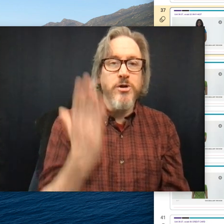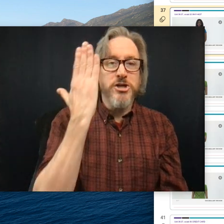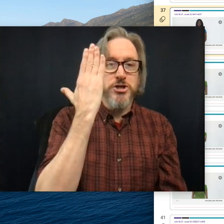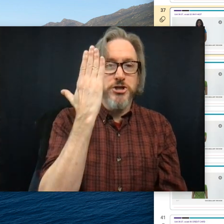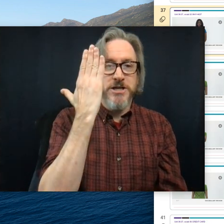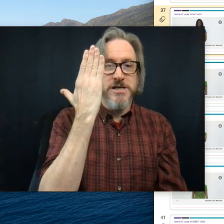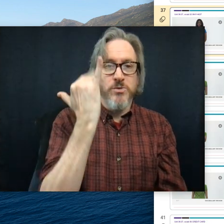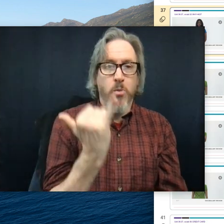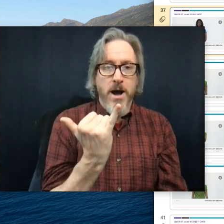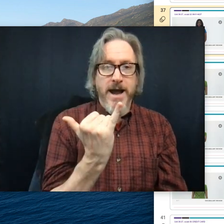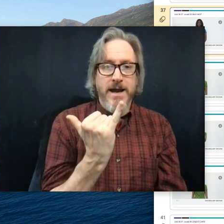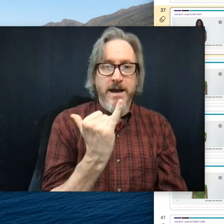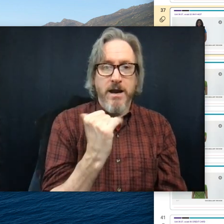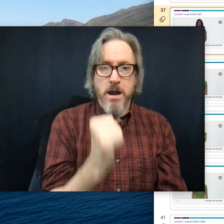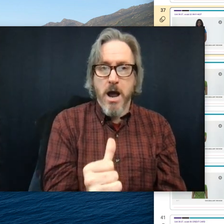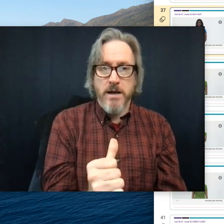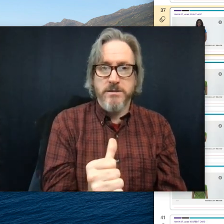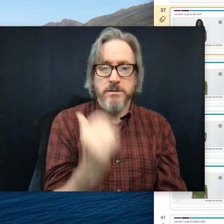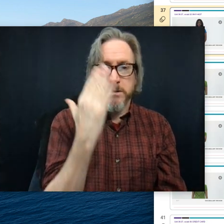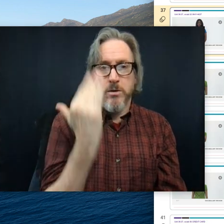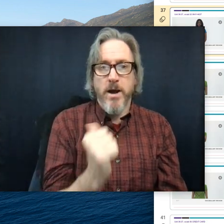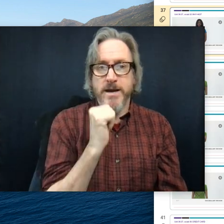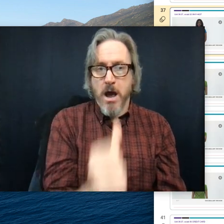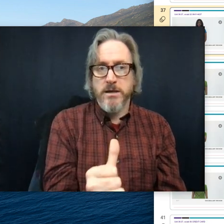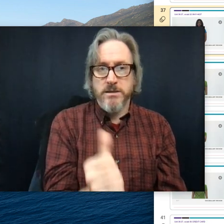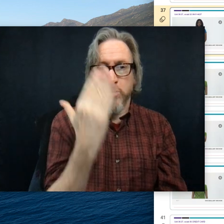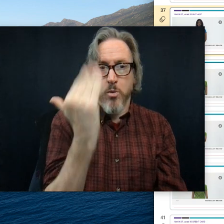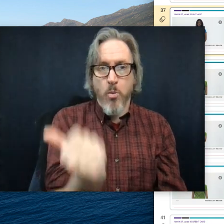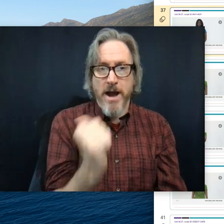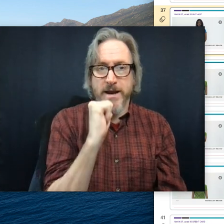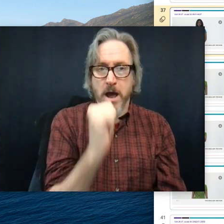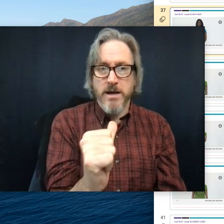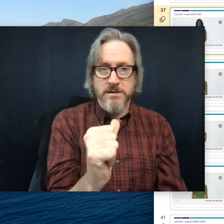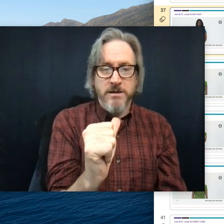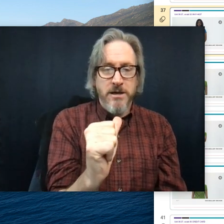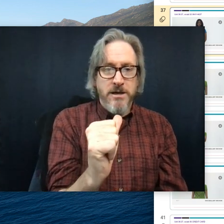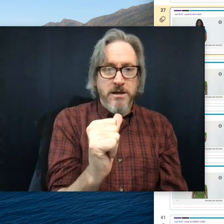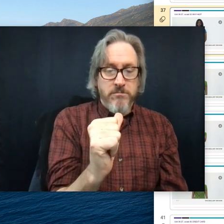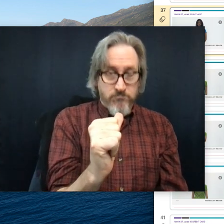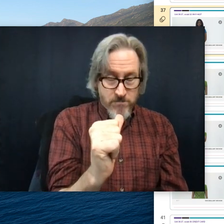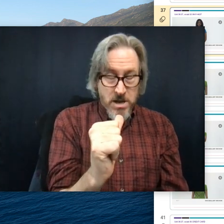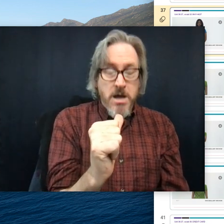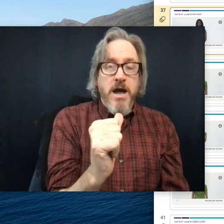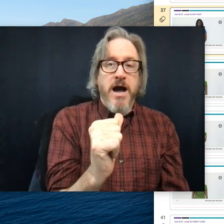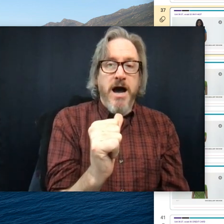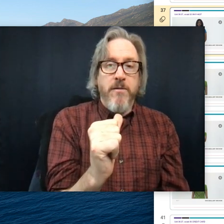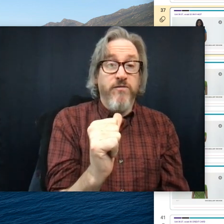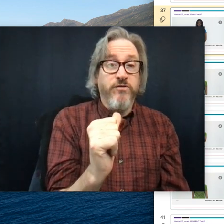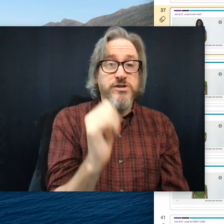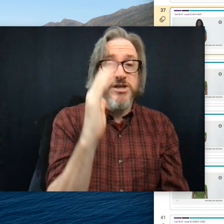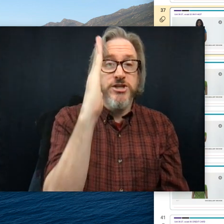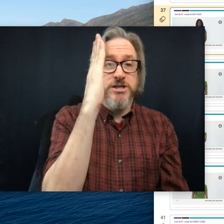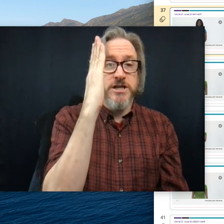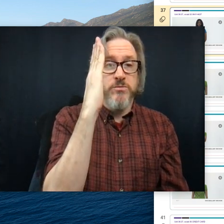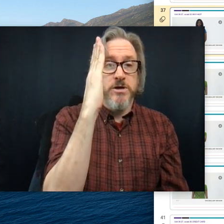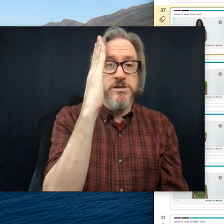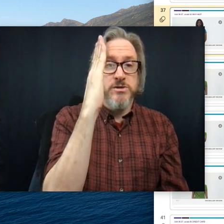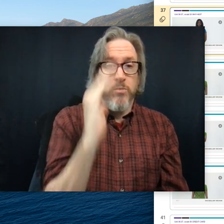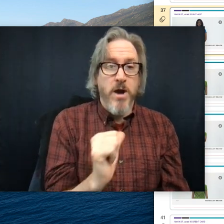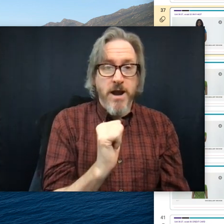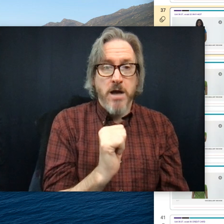So you notice she does why not? Why not? Why not? The first thing she